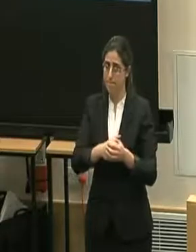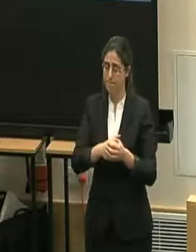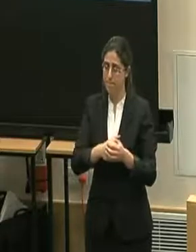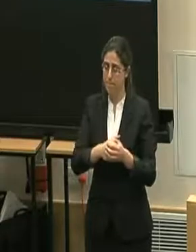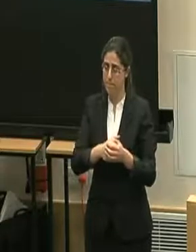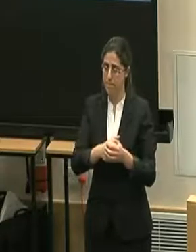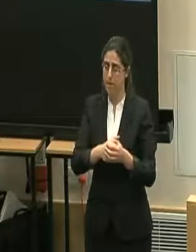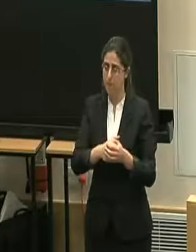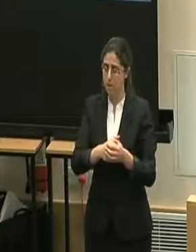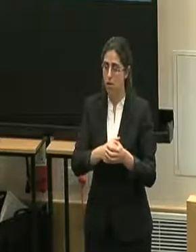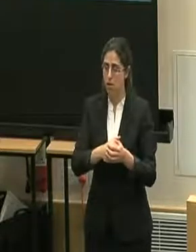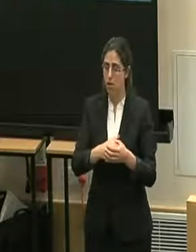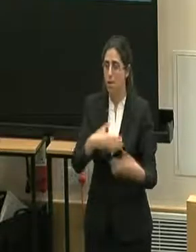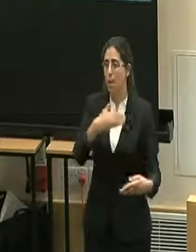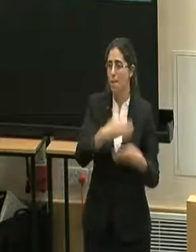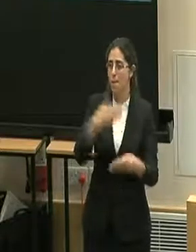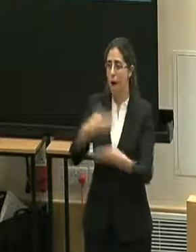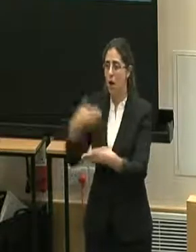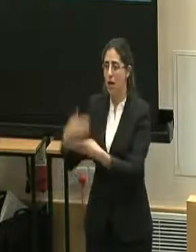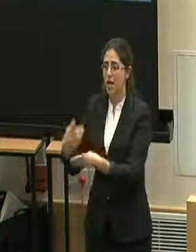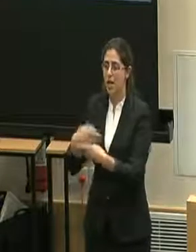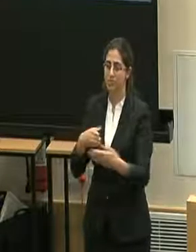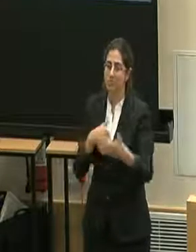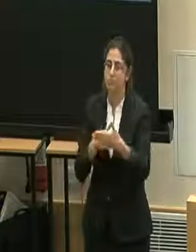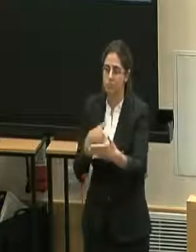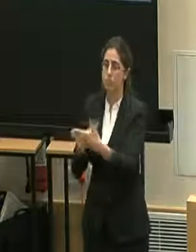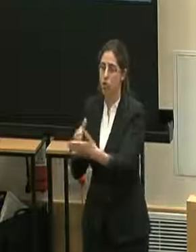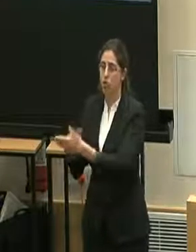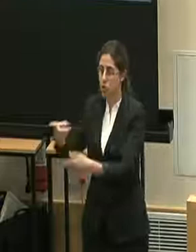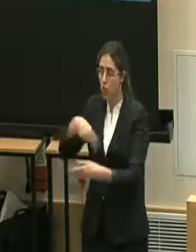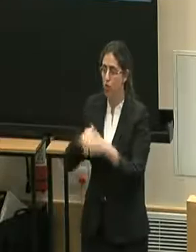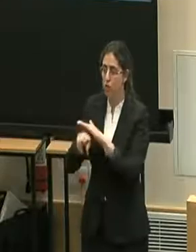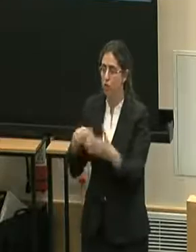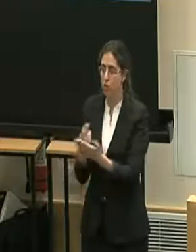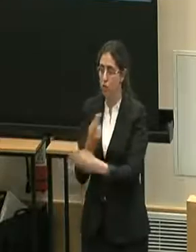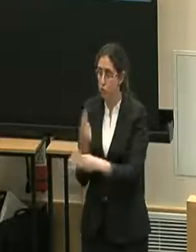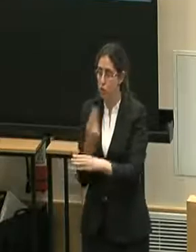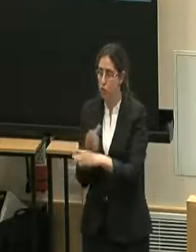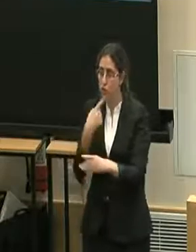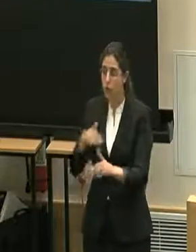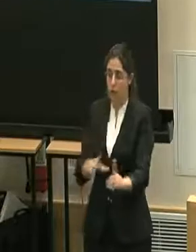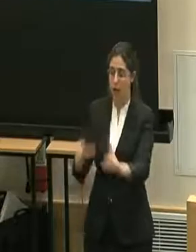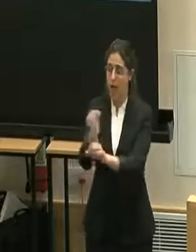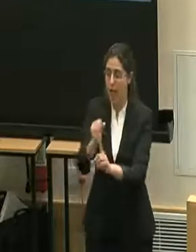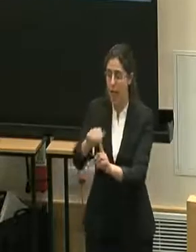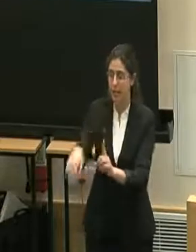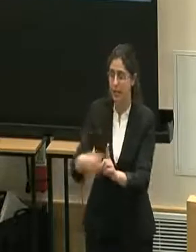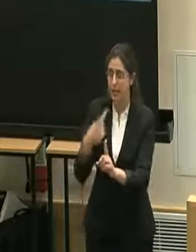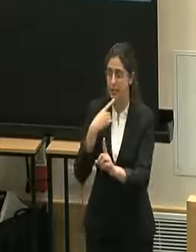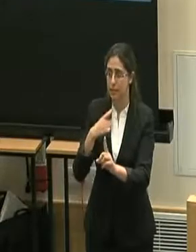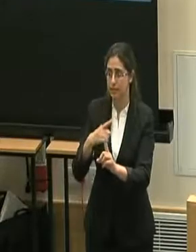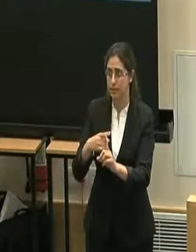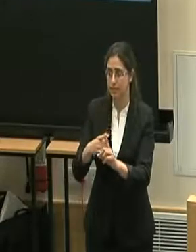you from utilizing your resources in a way to achieve your end has been diminished, and equality